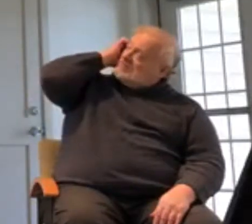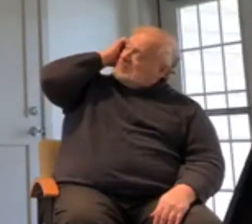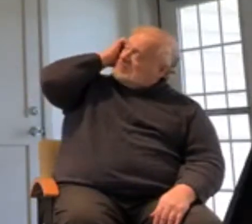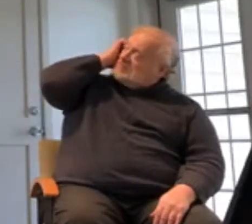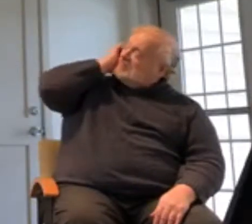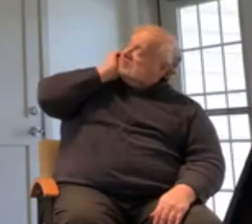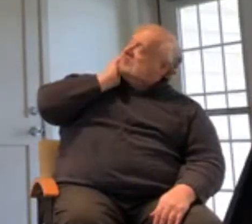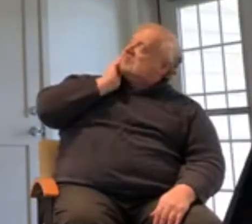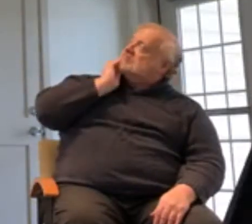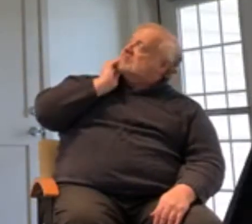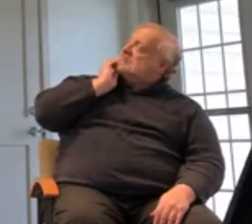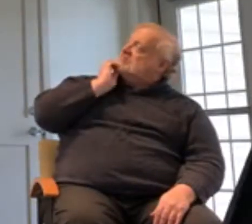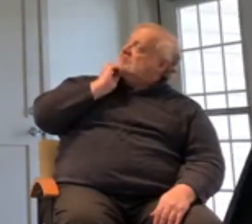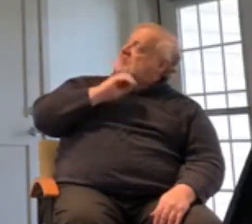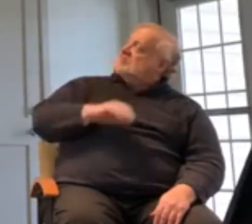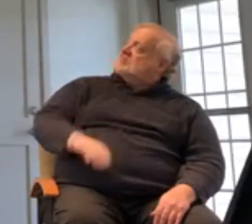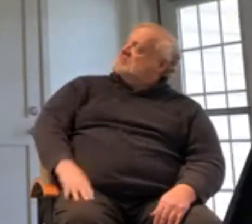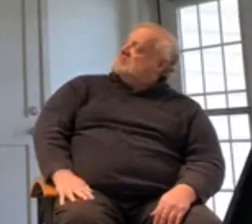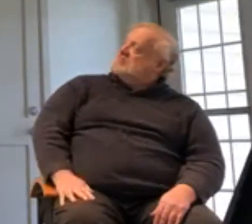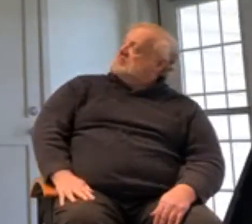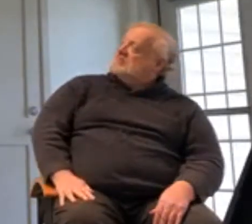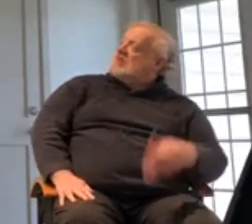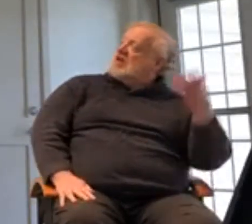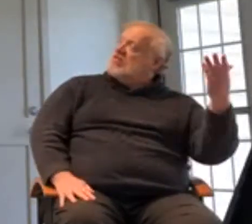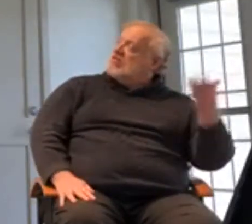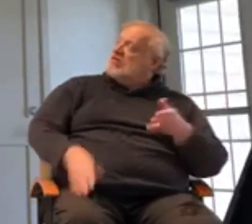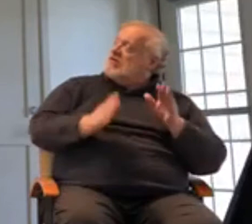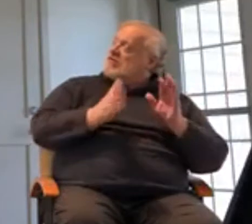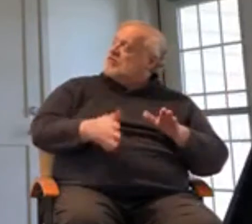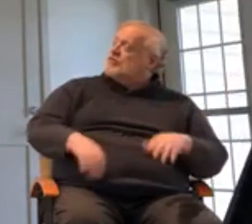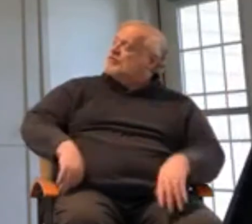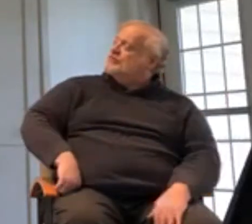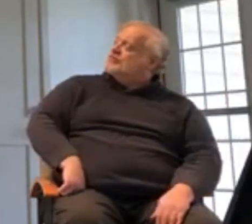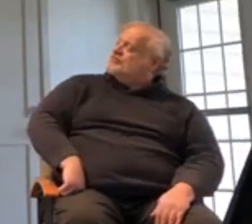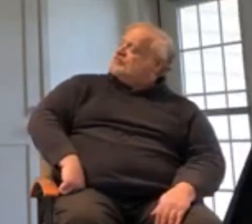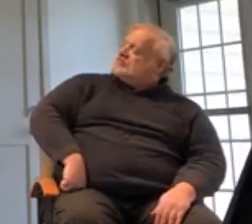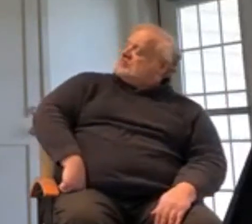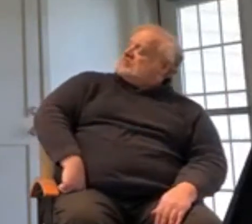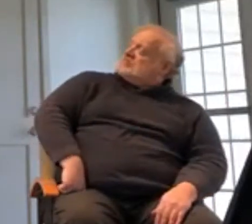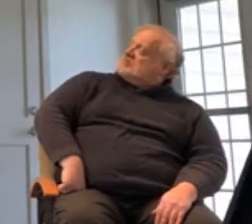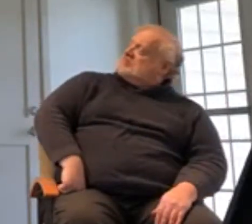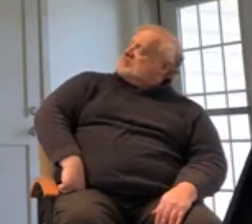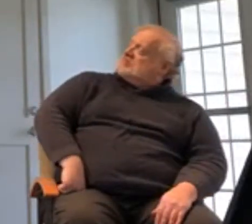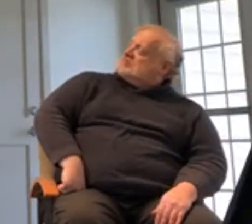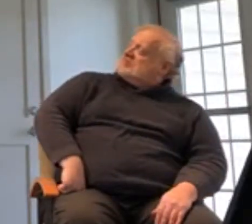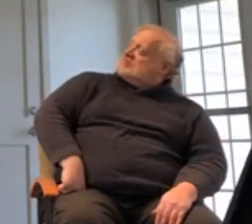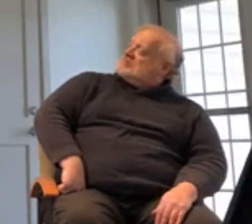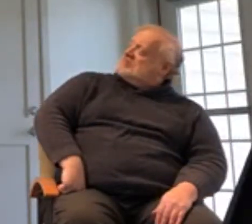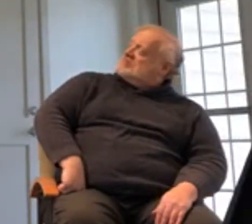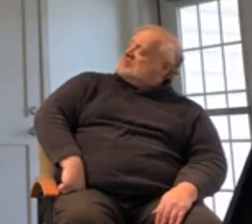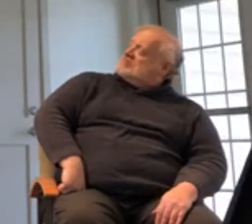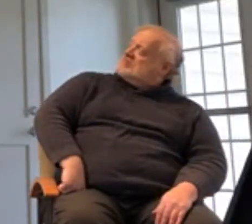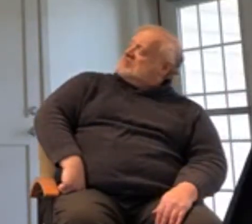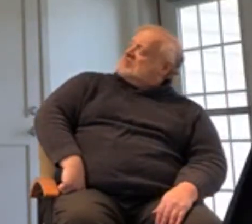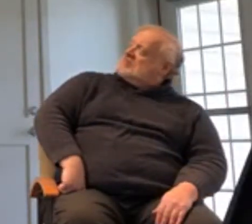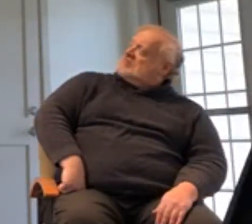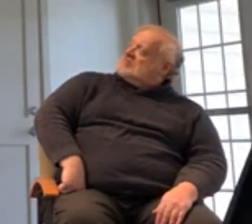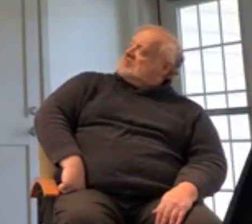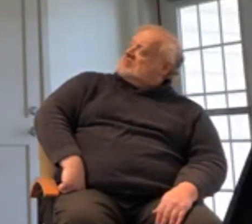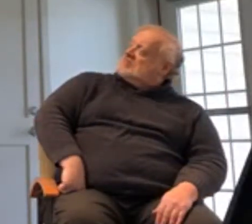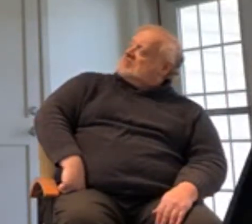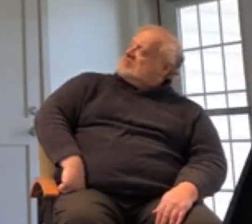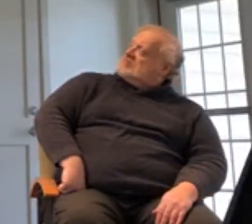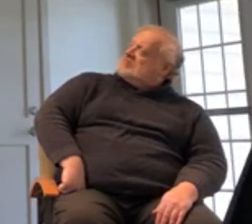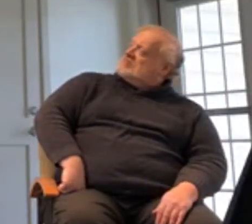that is an hireling and not the shepherd, whose own the sheep are not, seeth the wolf coming, leaveth the